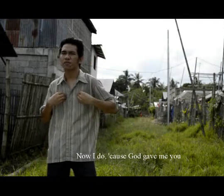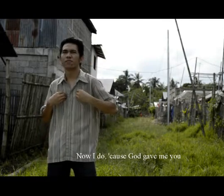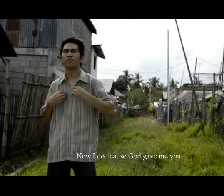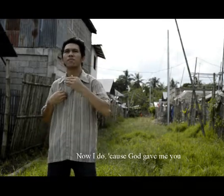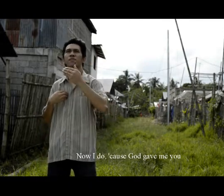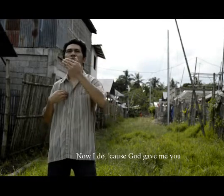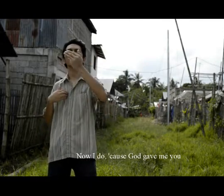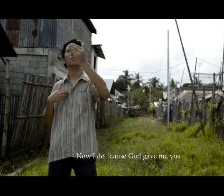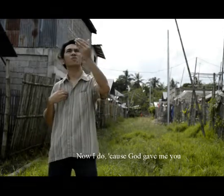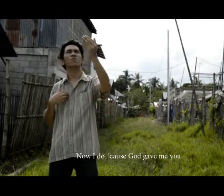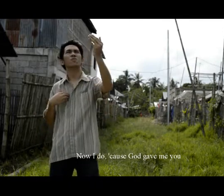'Cause God gave me